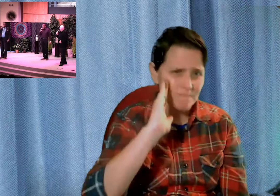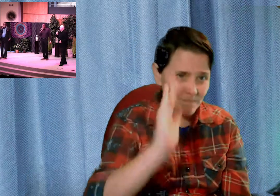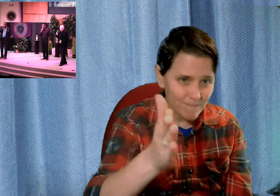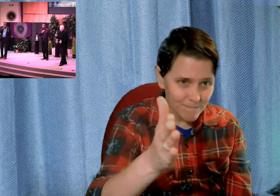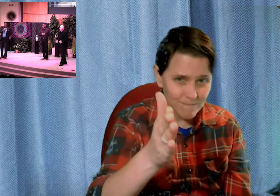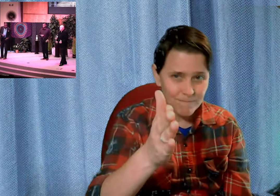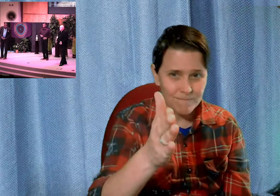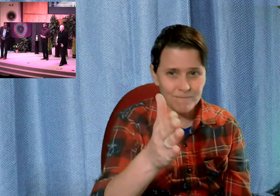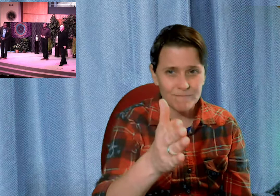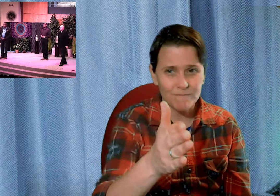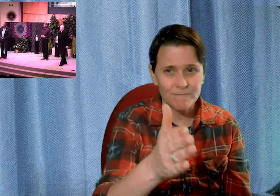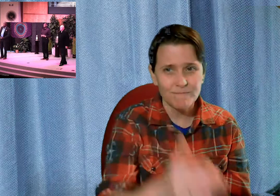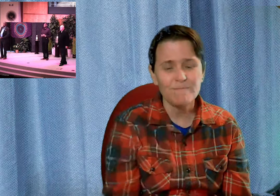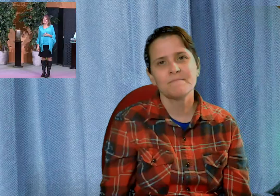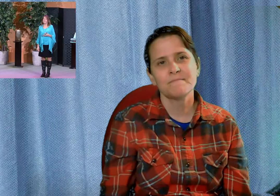forever.